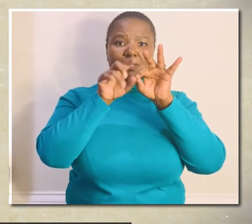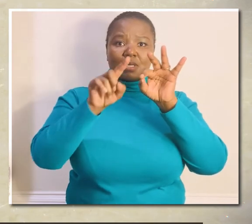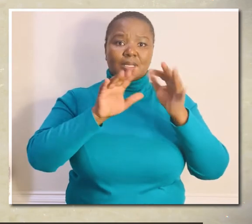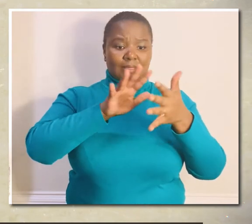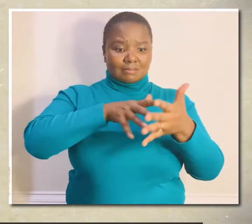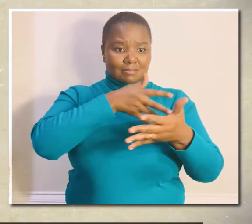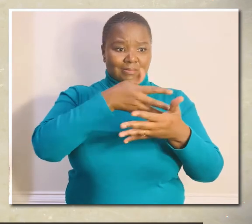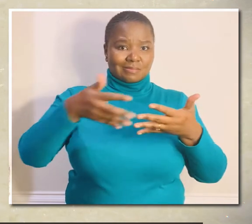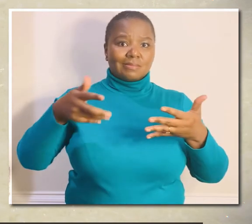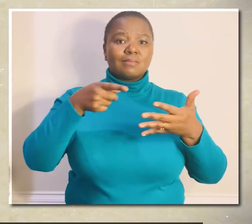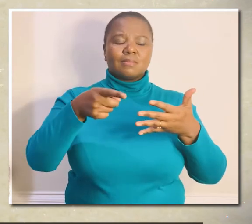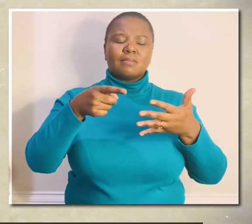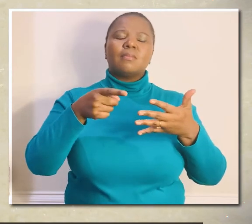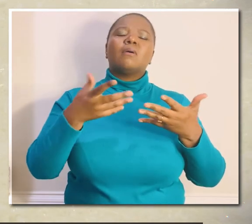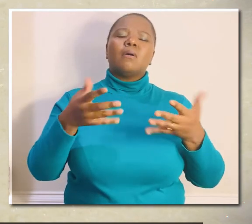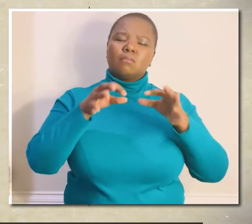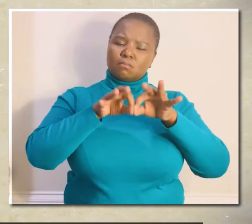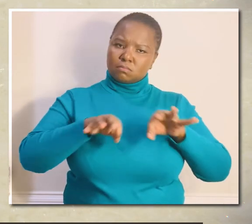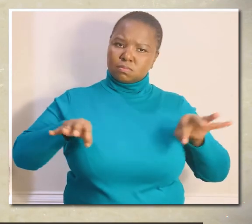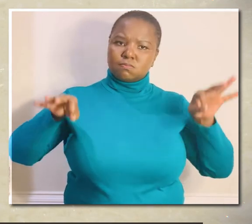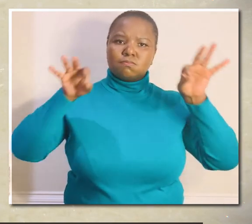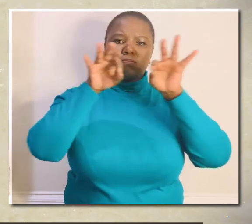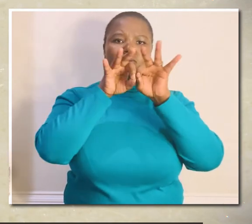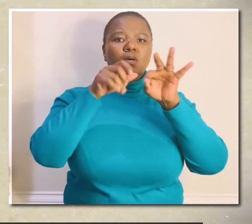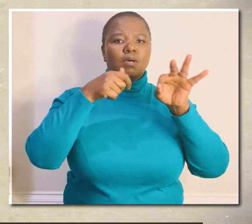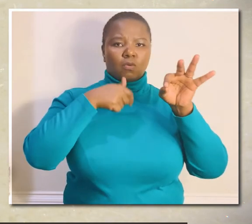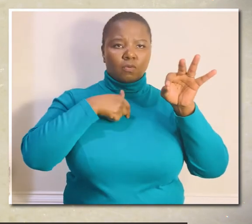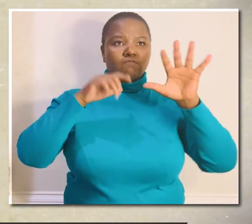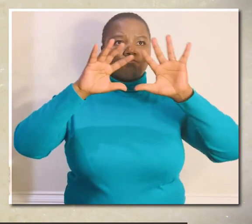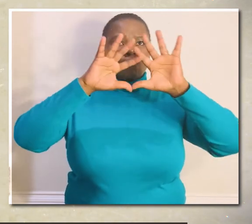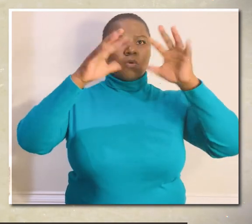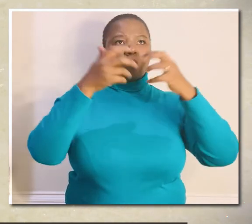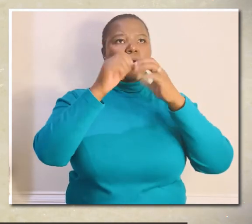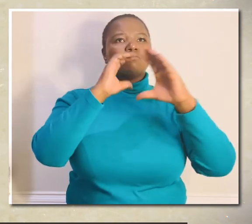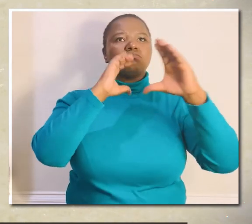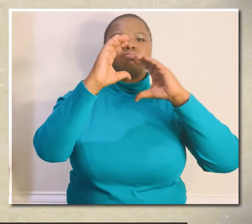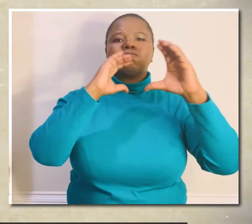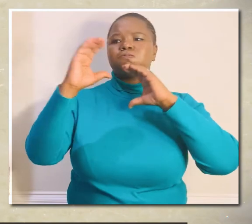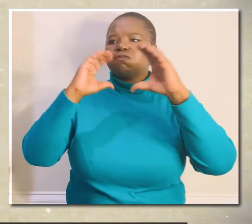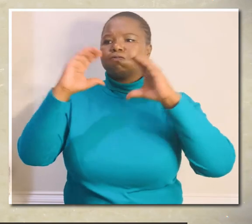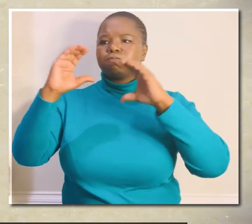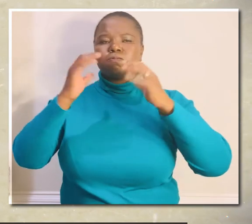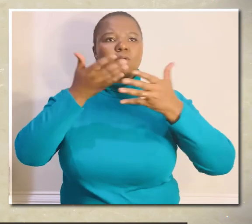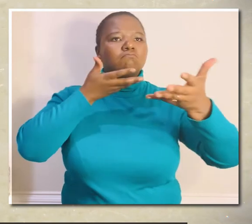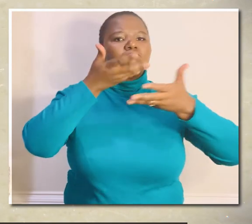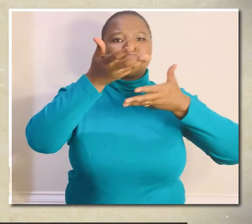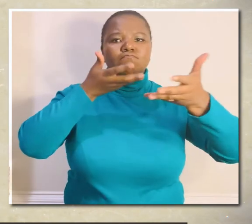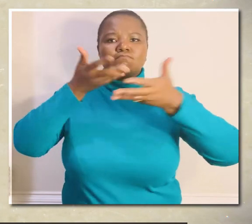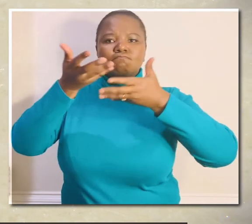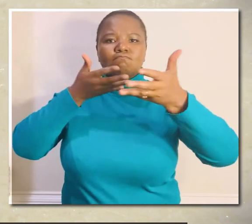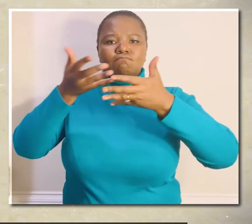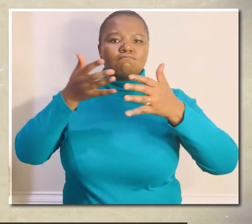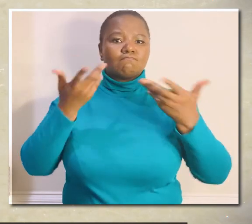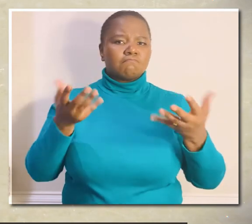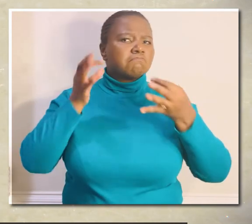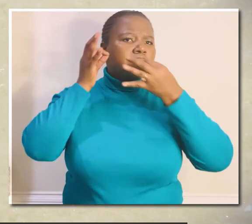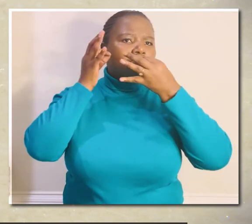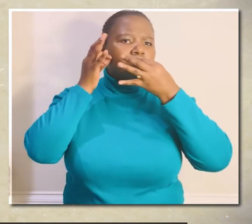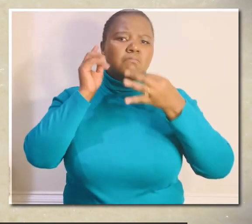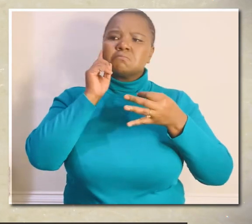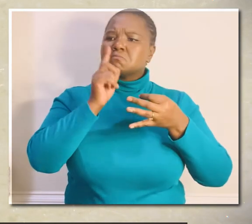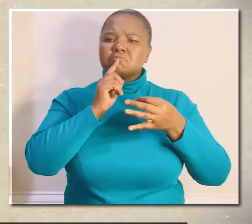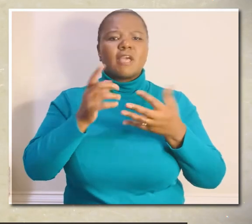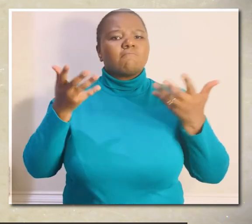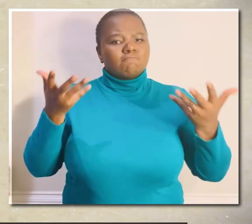language. It was the way that we best can communicate with the world. And that remains true. It's an integral part of who we are.